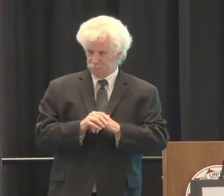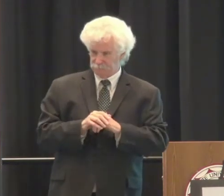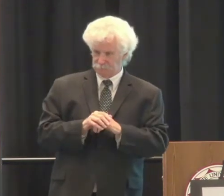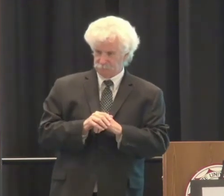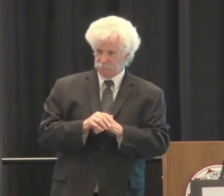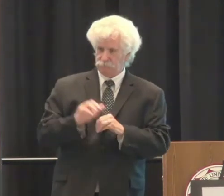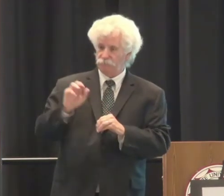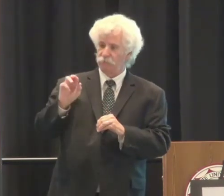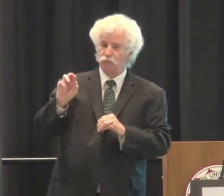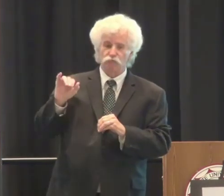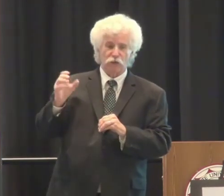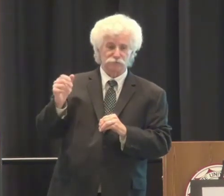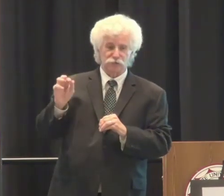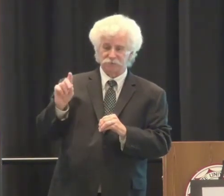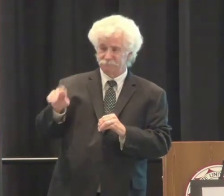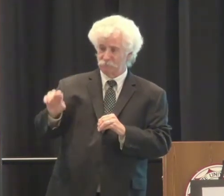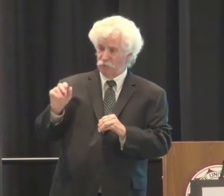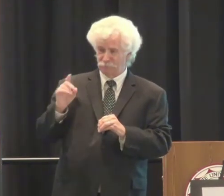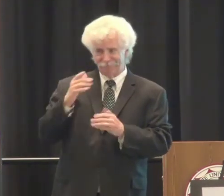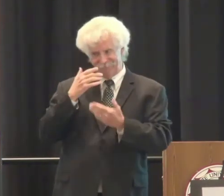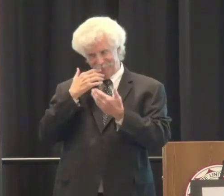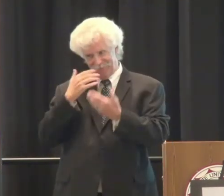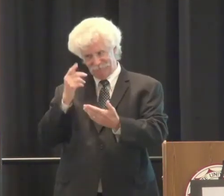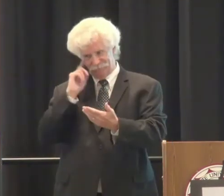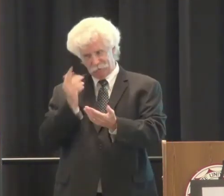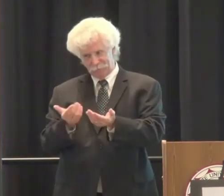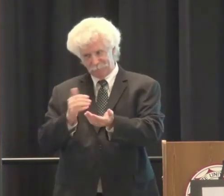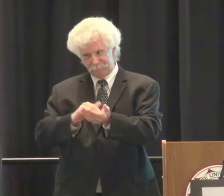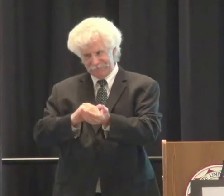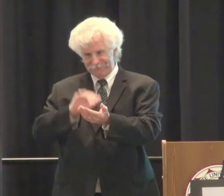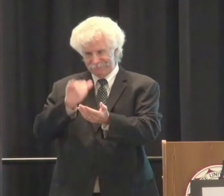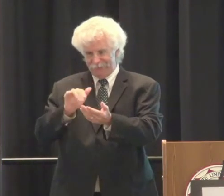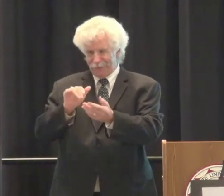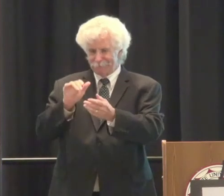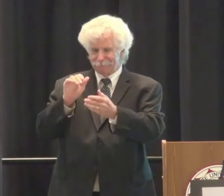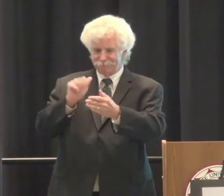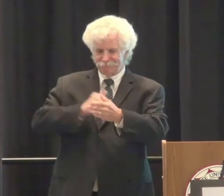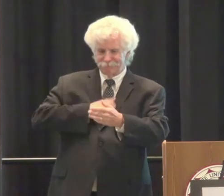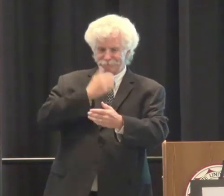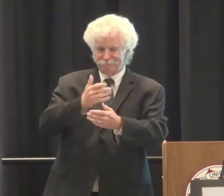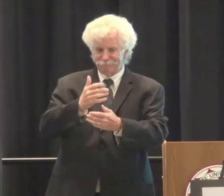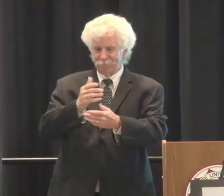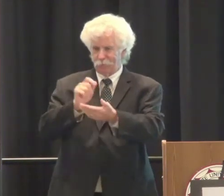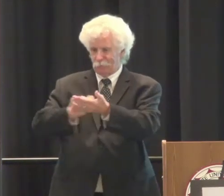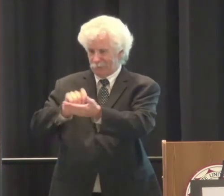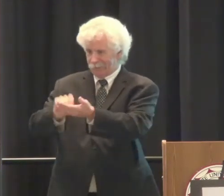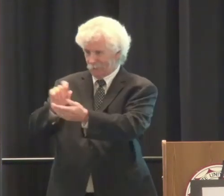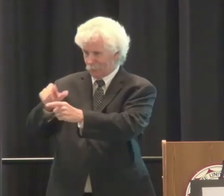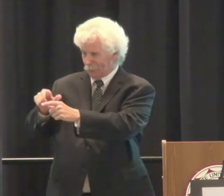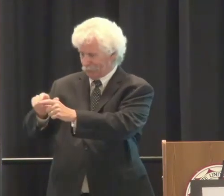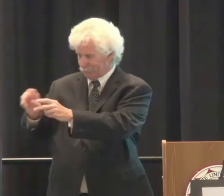Richard, thank you so much. for delivering that poem.